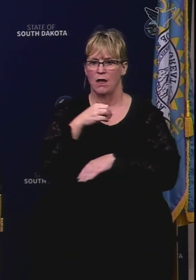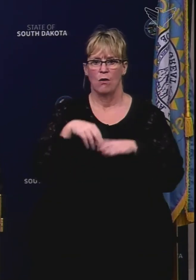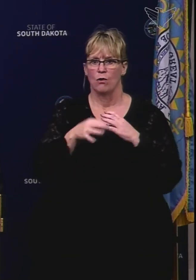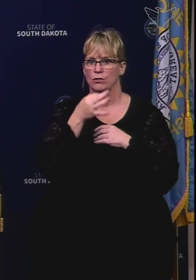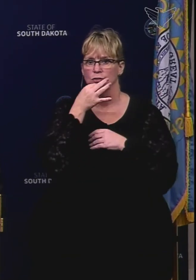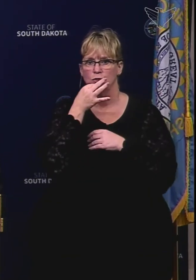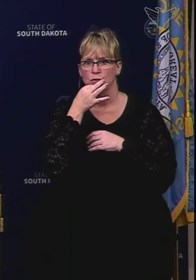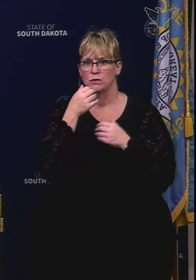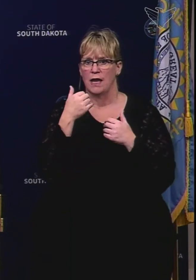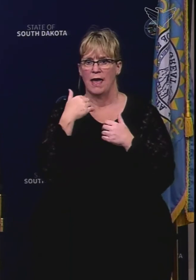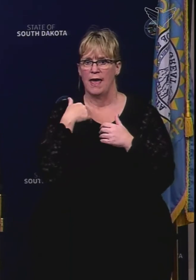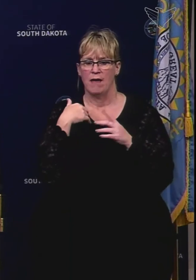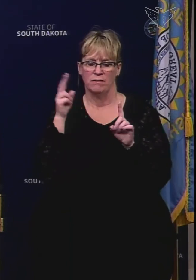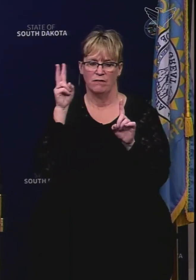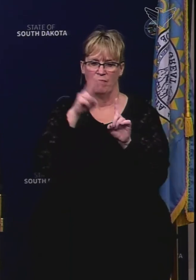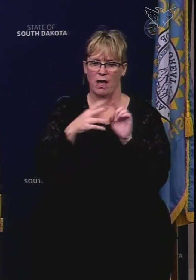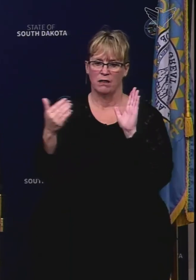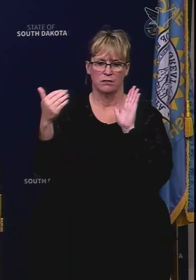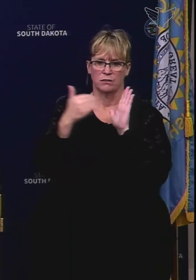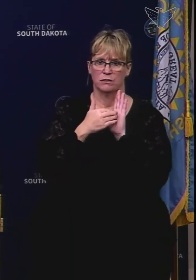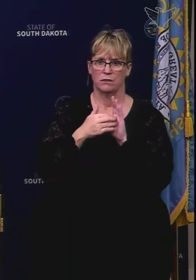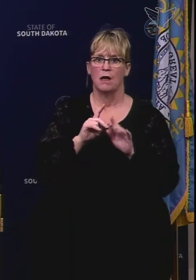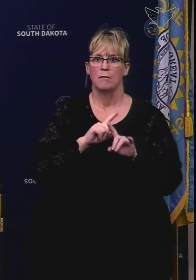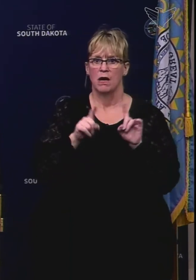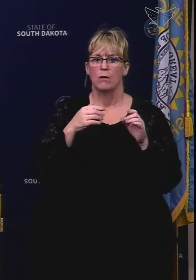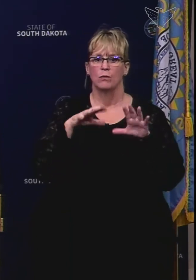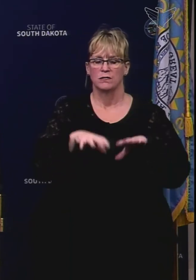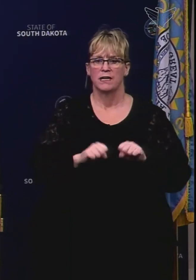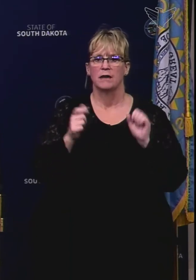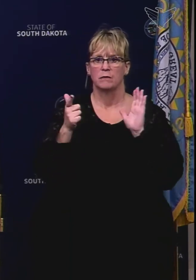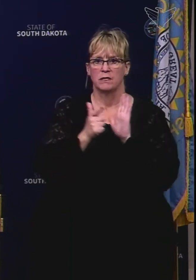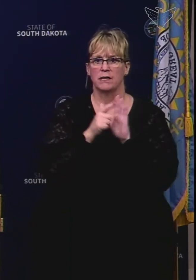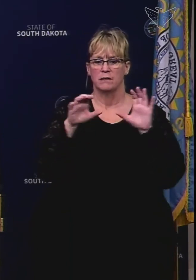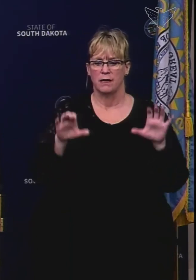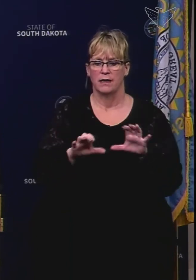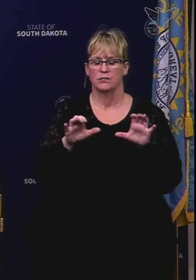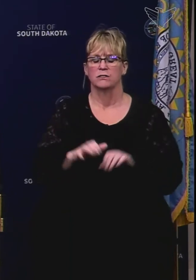near future to file a lawsuit, although we are taking legal action.